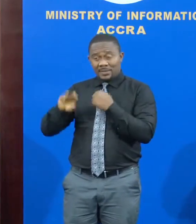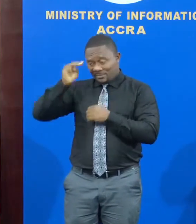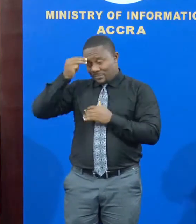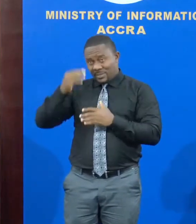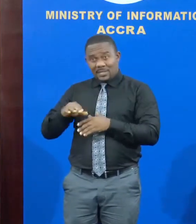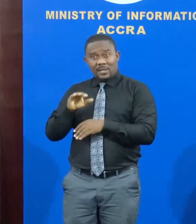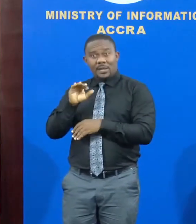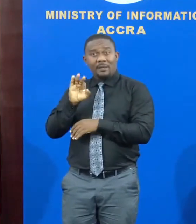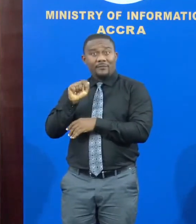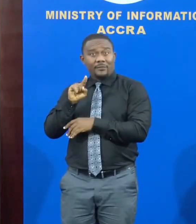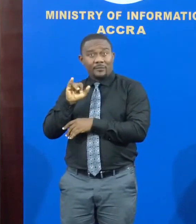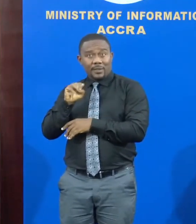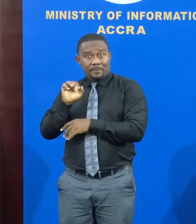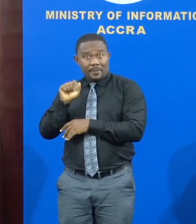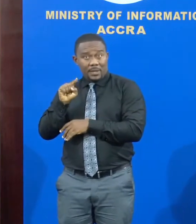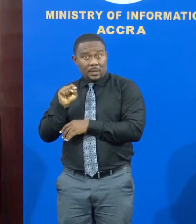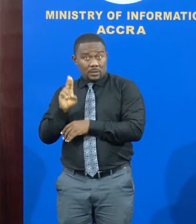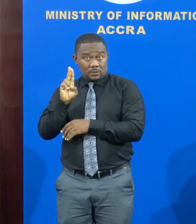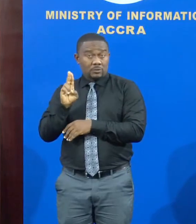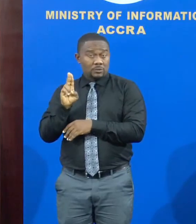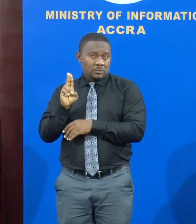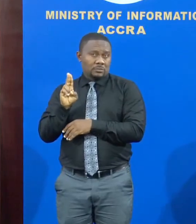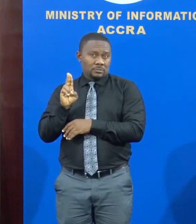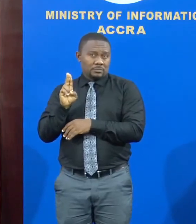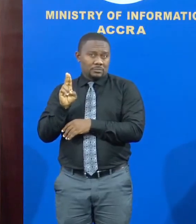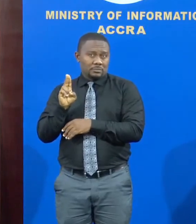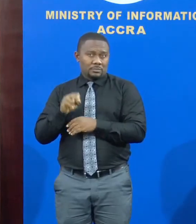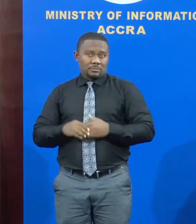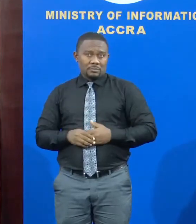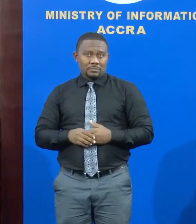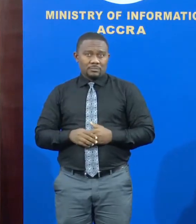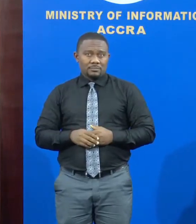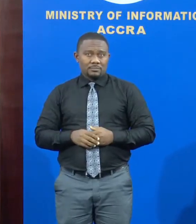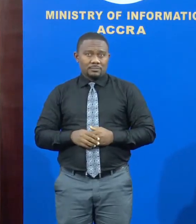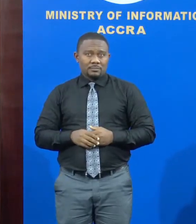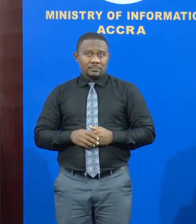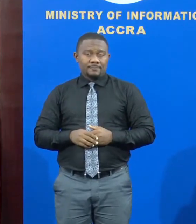for Information, Honorable Fatima Abubakar.